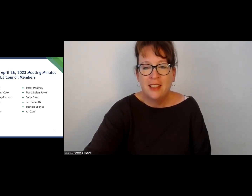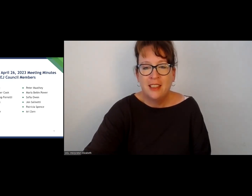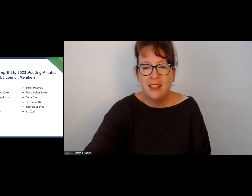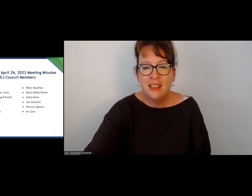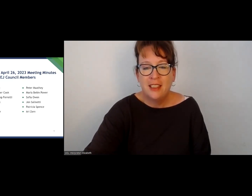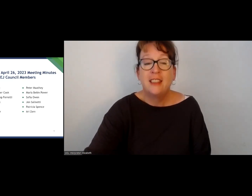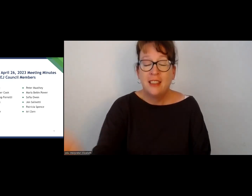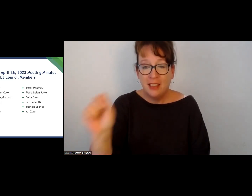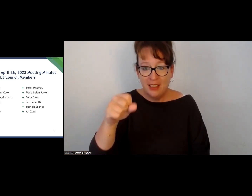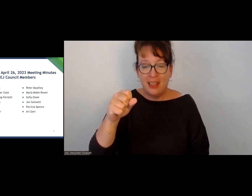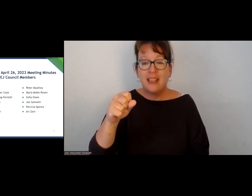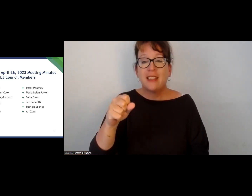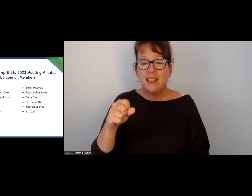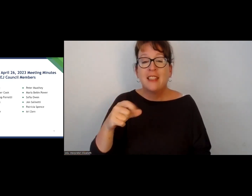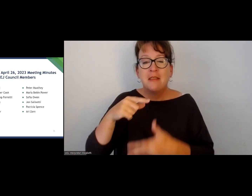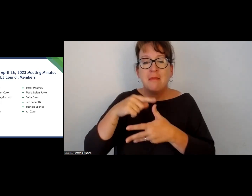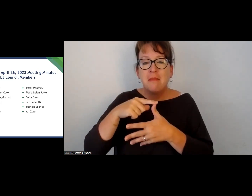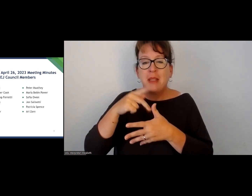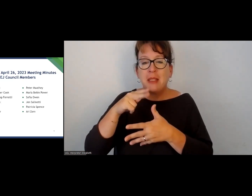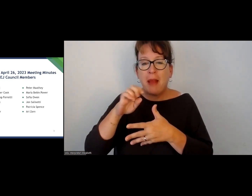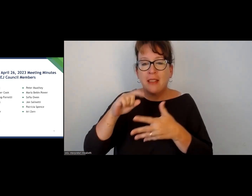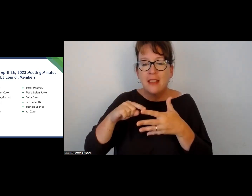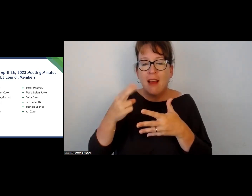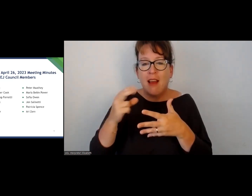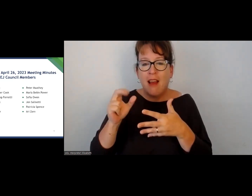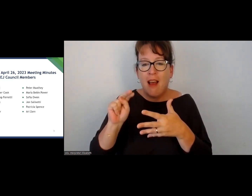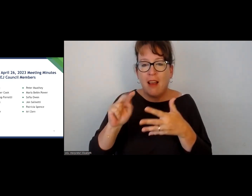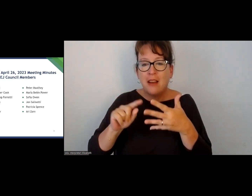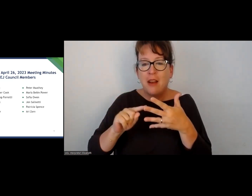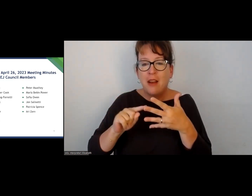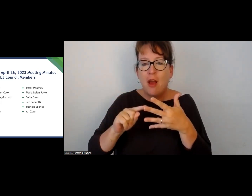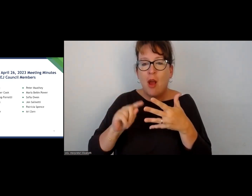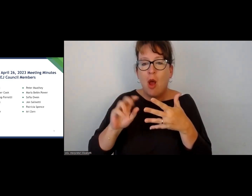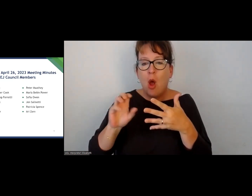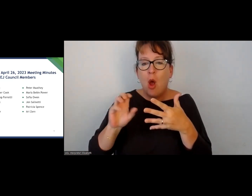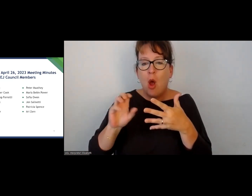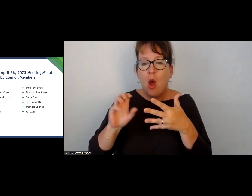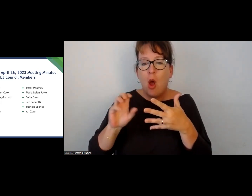So yes, Patricia Spence, Caroline Hahn, Sophia Owen,